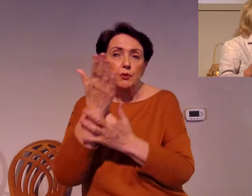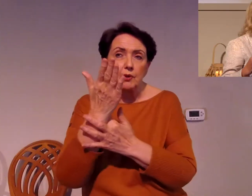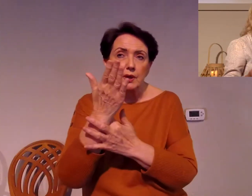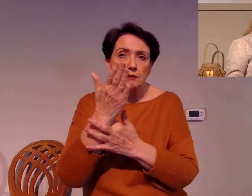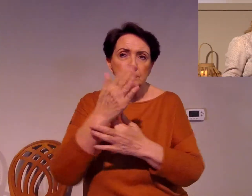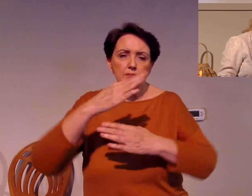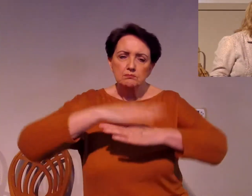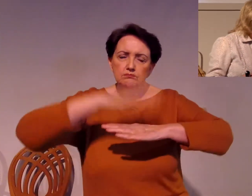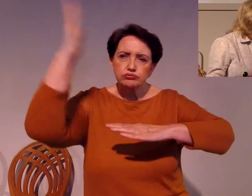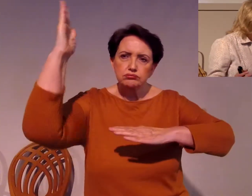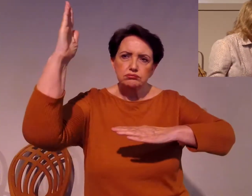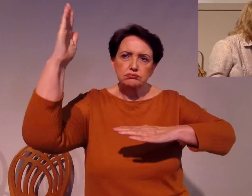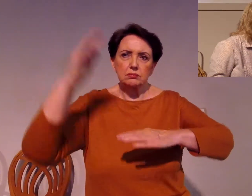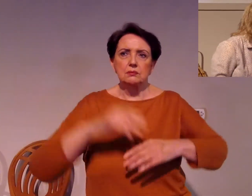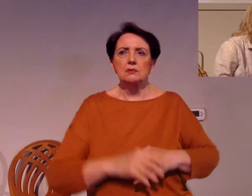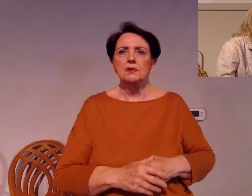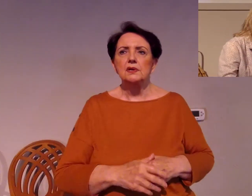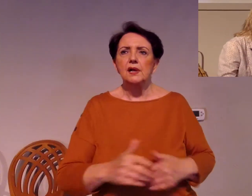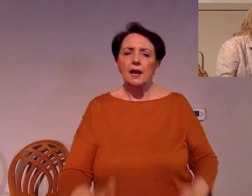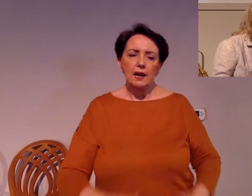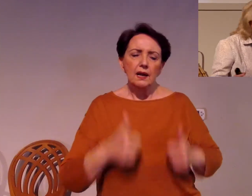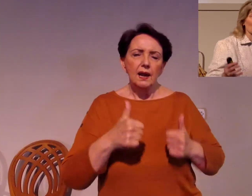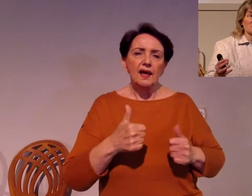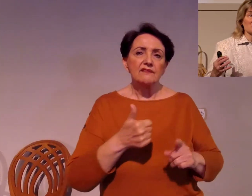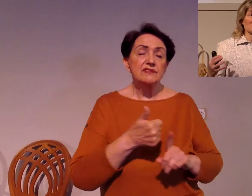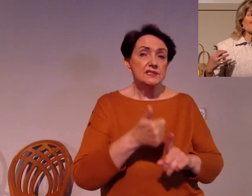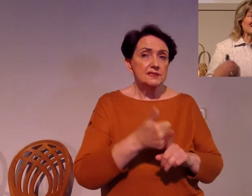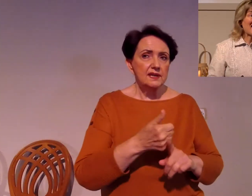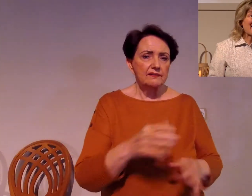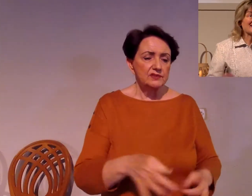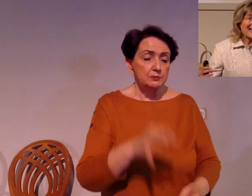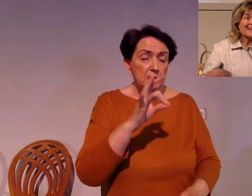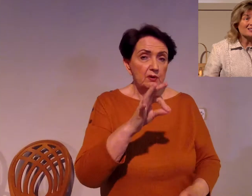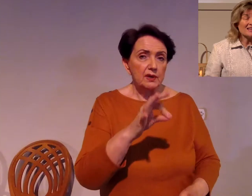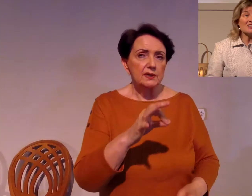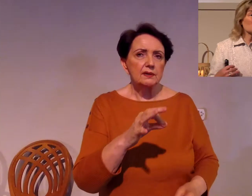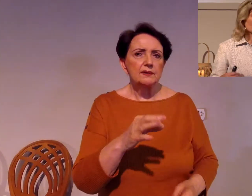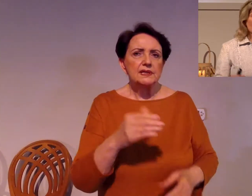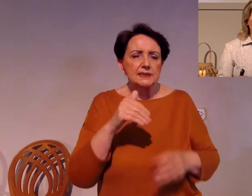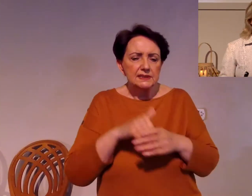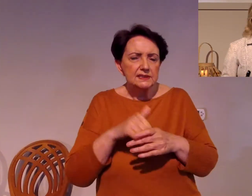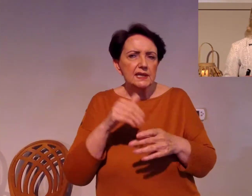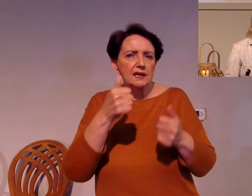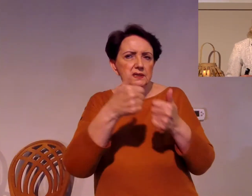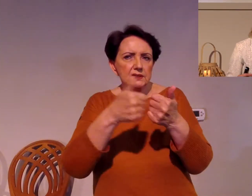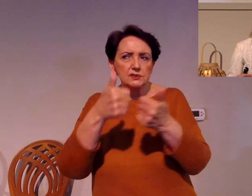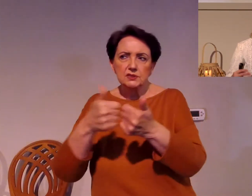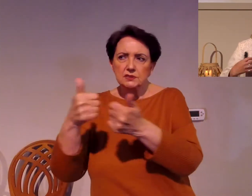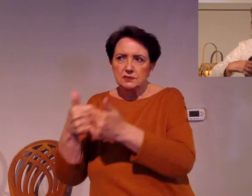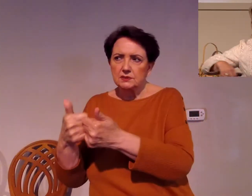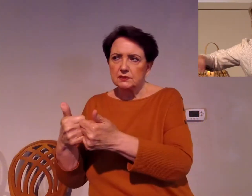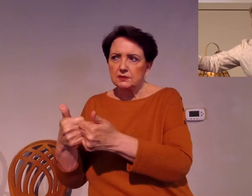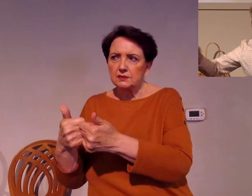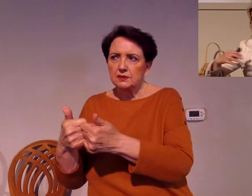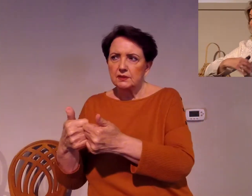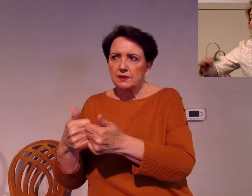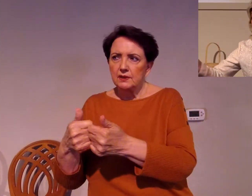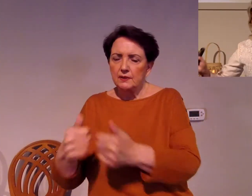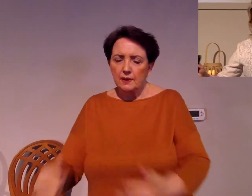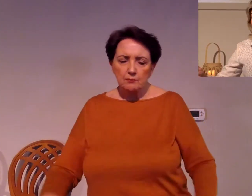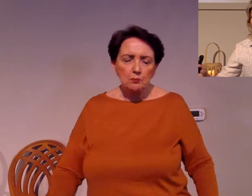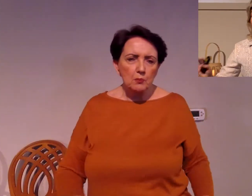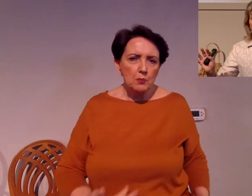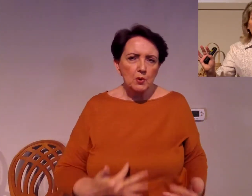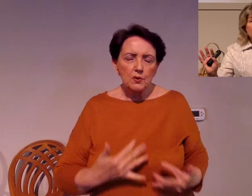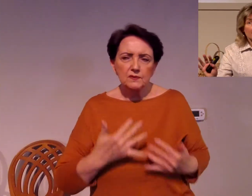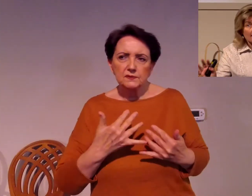limit? Because life itself, spirit, that which is innate as each of us, that moves through and